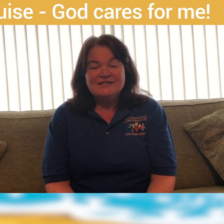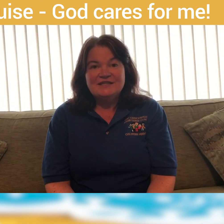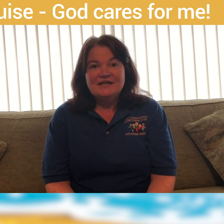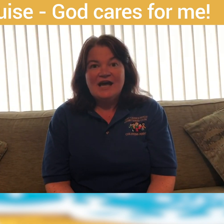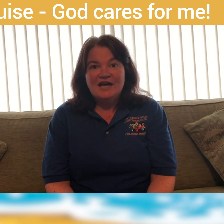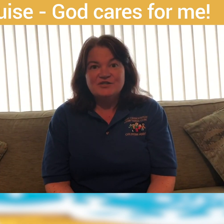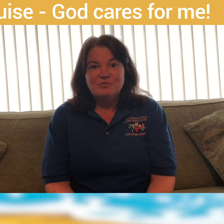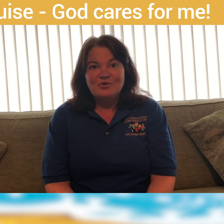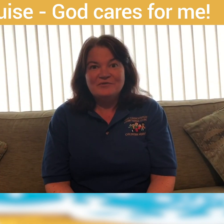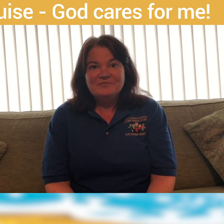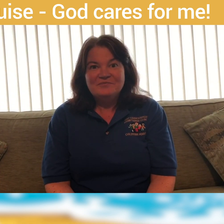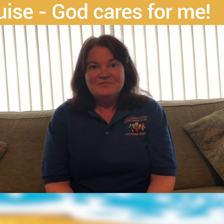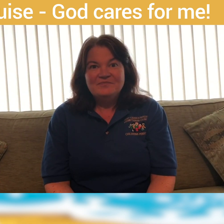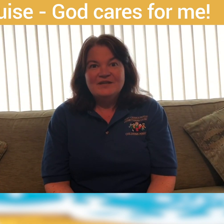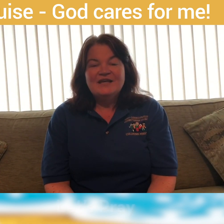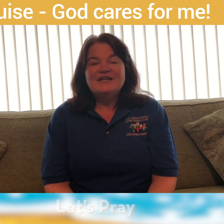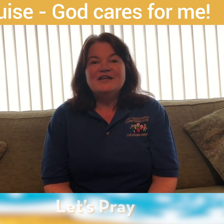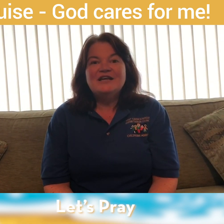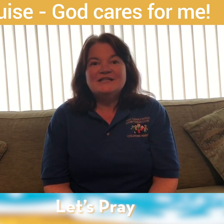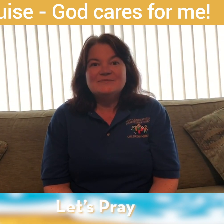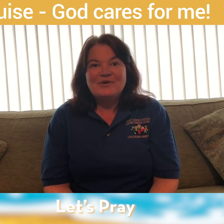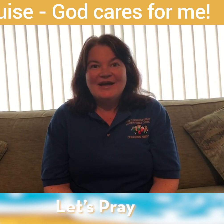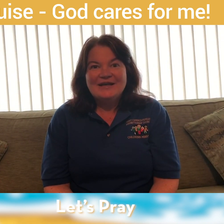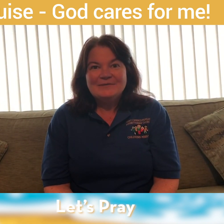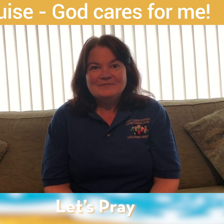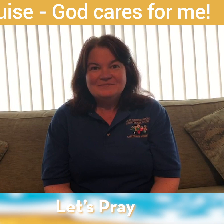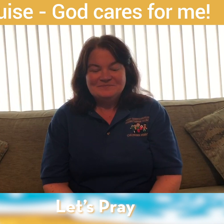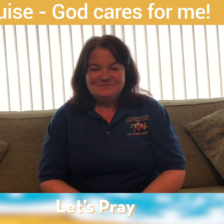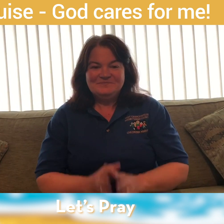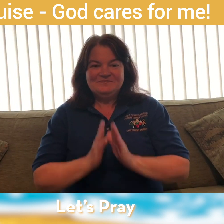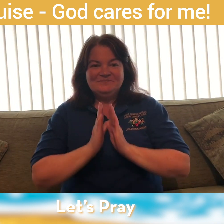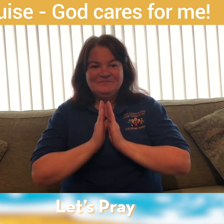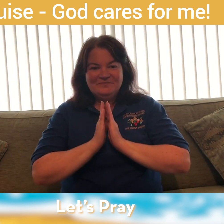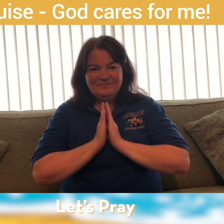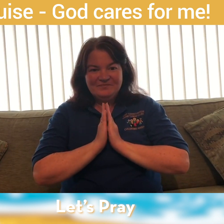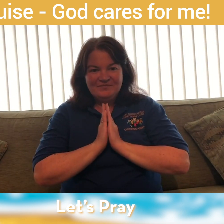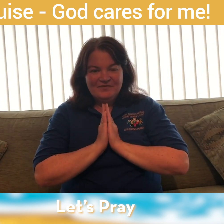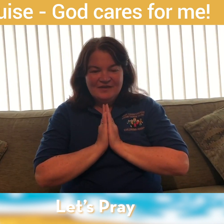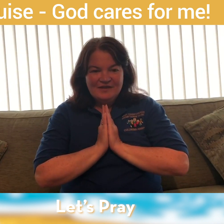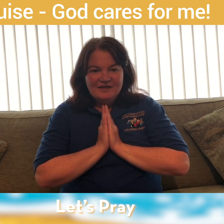she needed and more. Now let us pray.